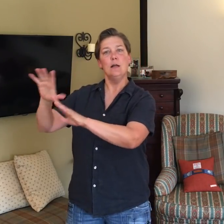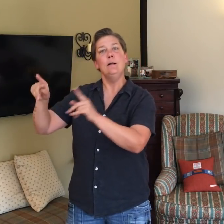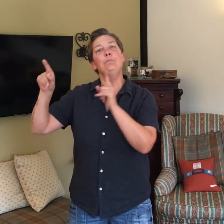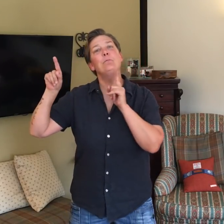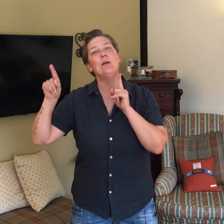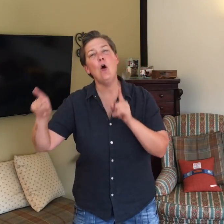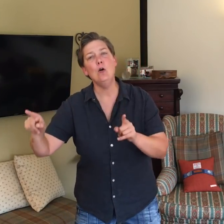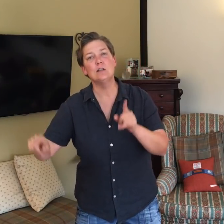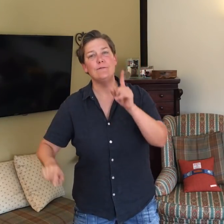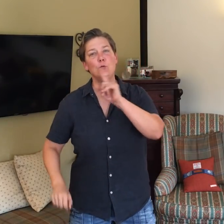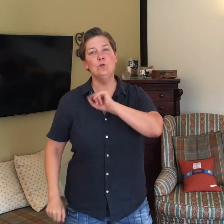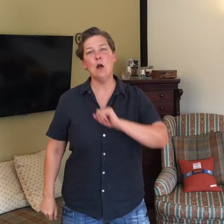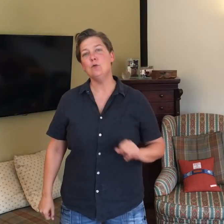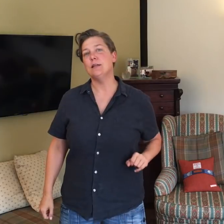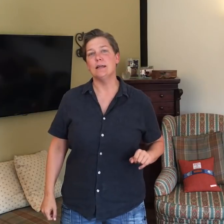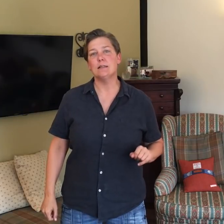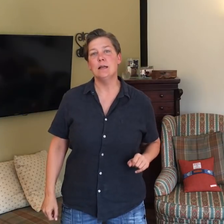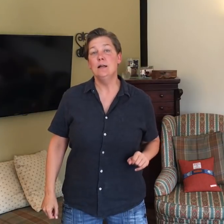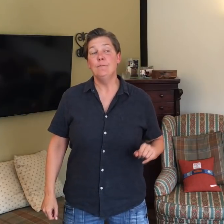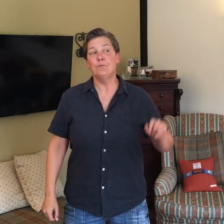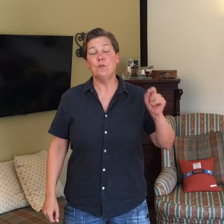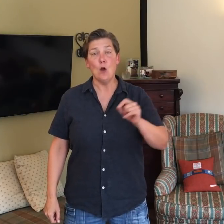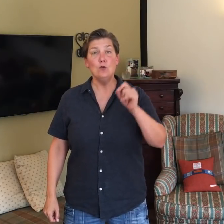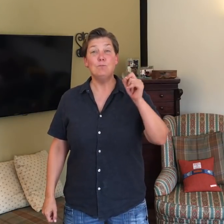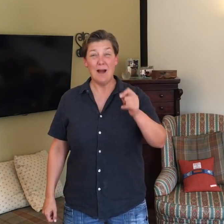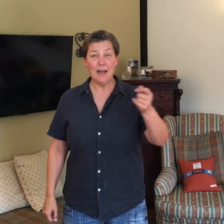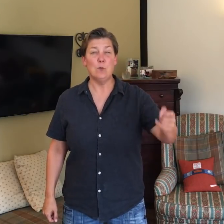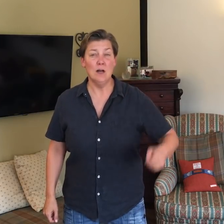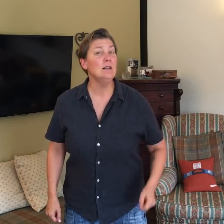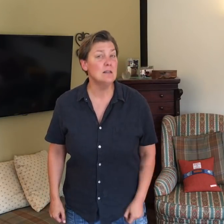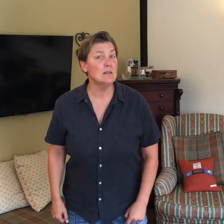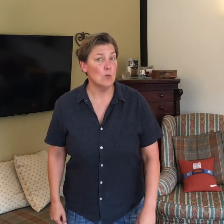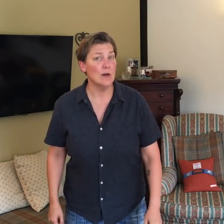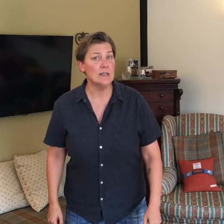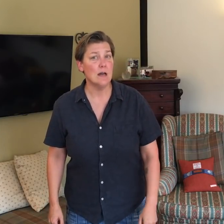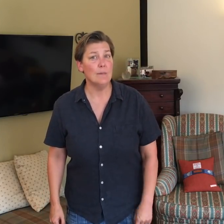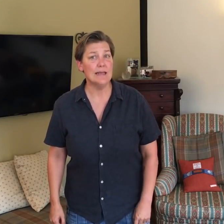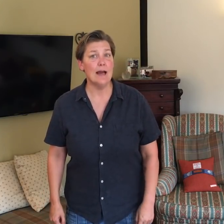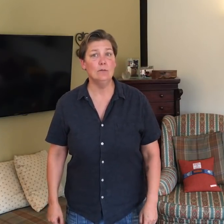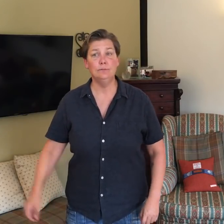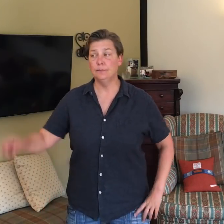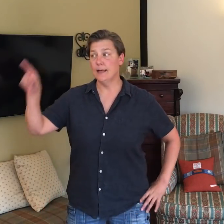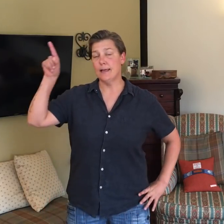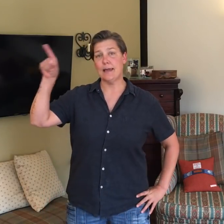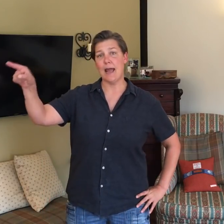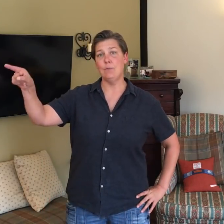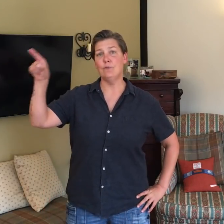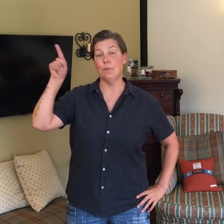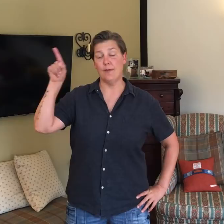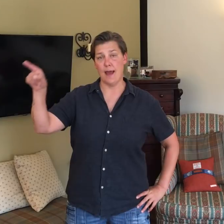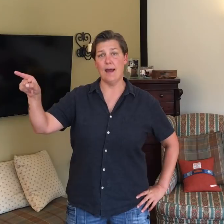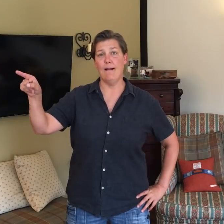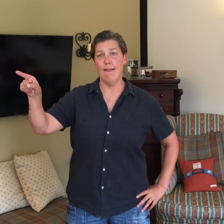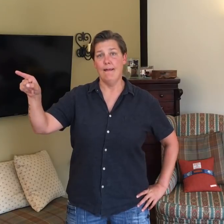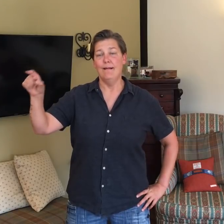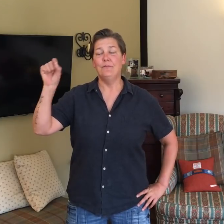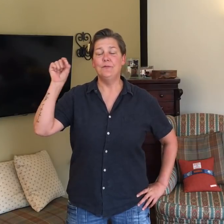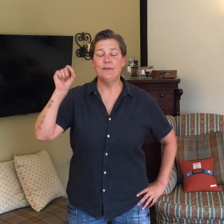Because if you notice, those bad words that wanted to cut me down, came from there. This